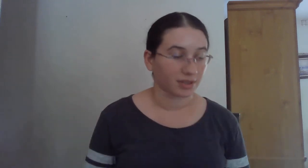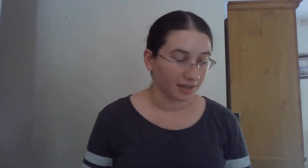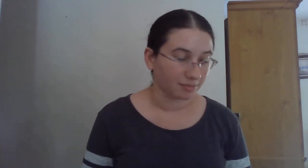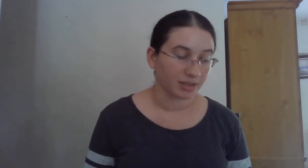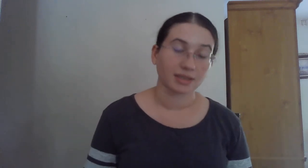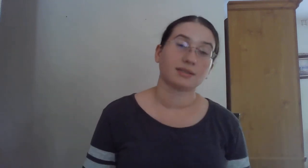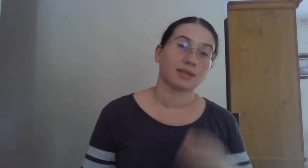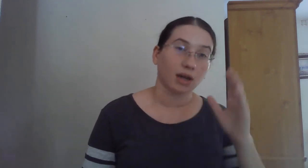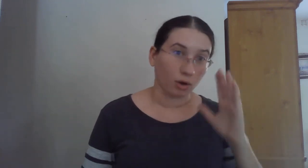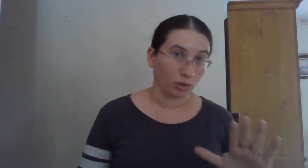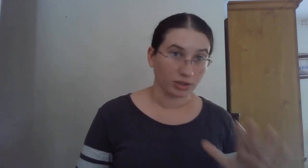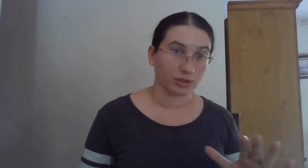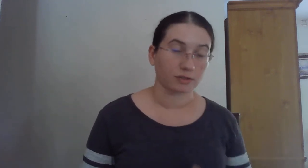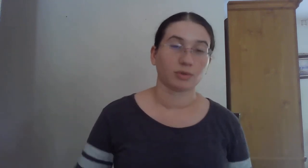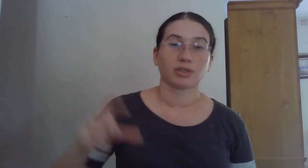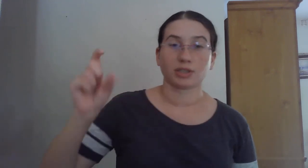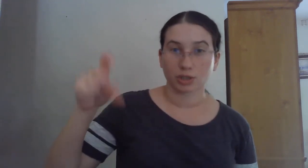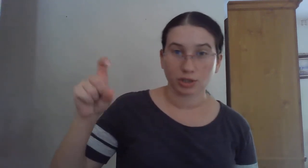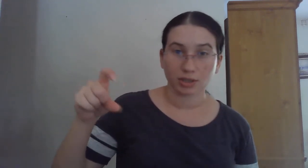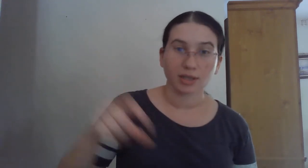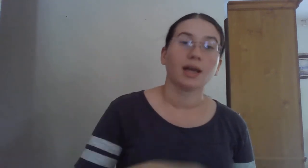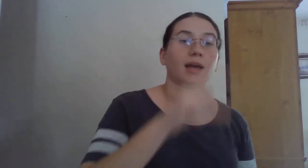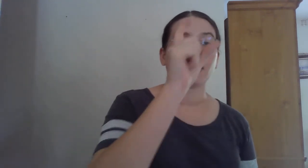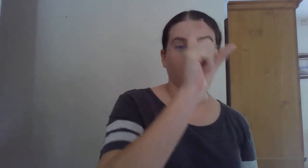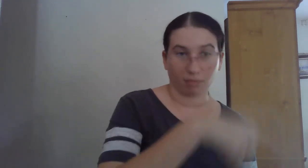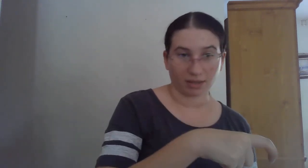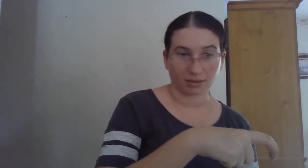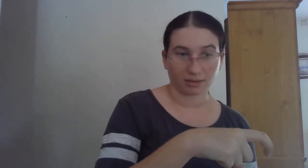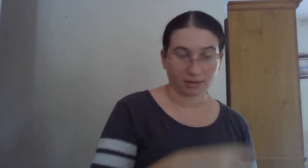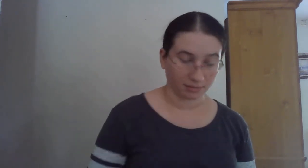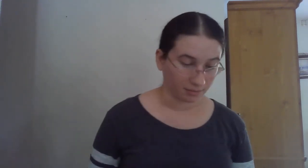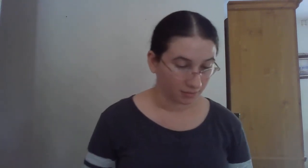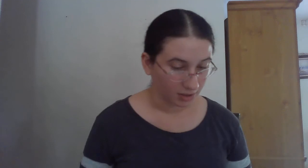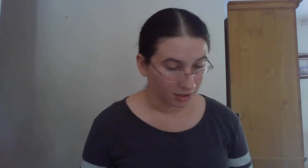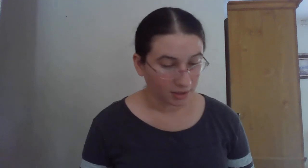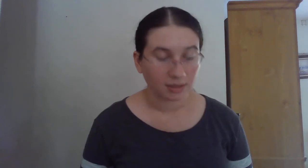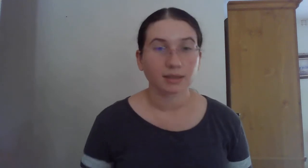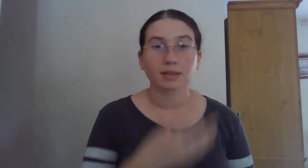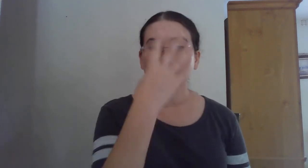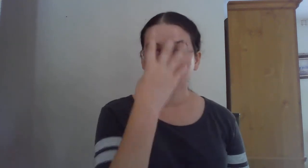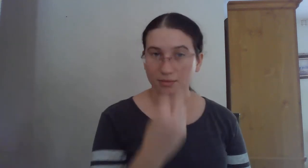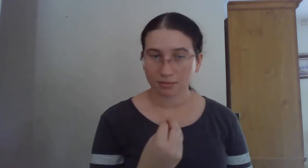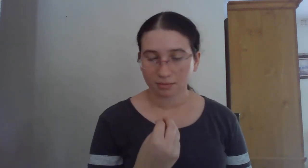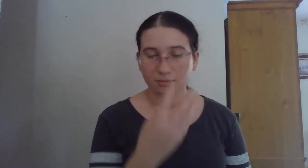forget, but it is, according to this book, it is should and must. Sleep,